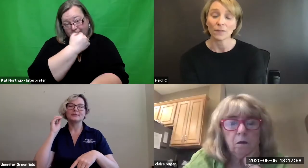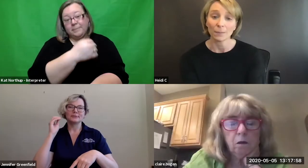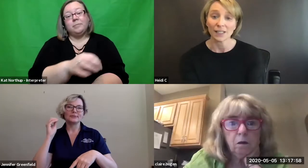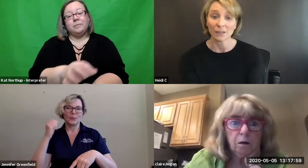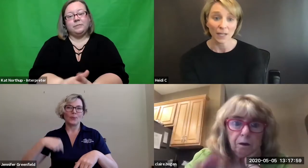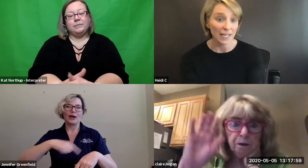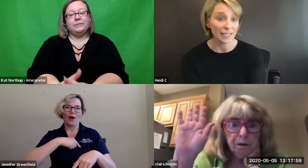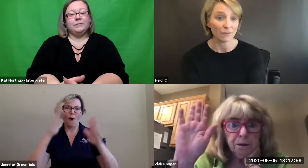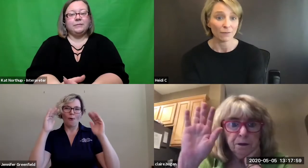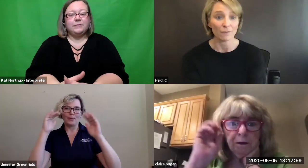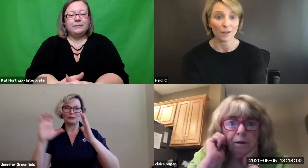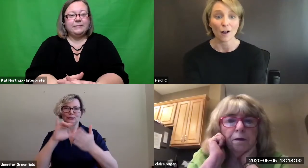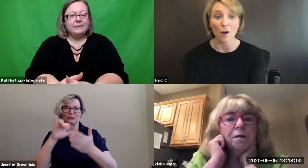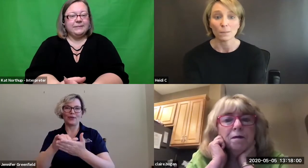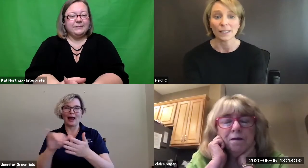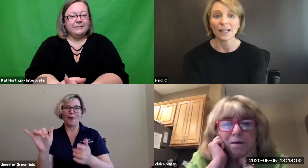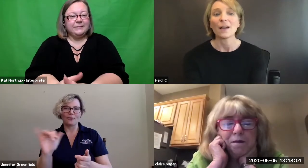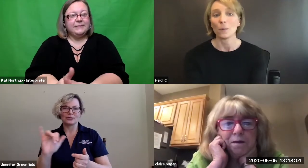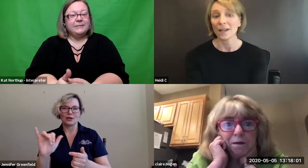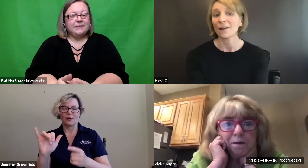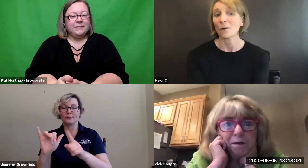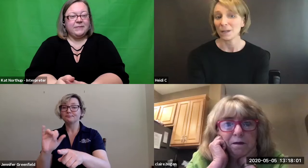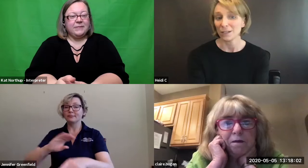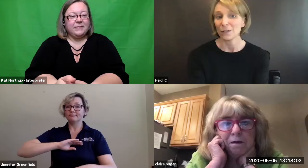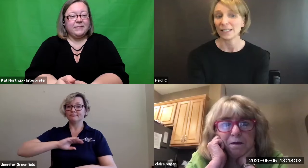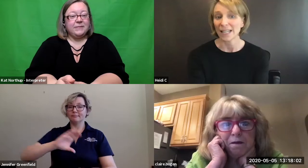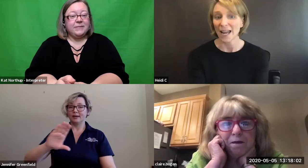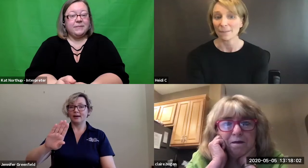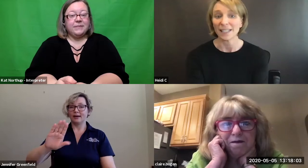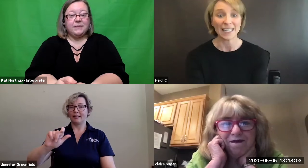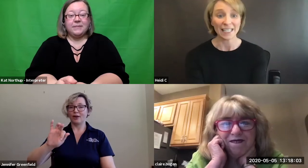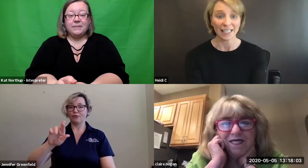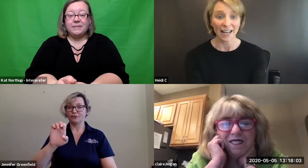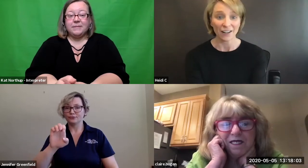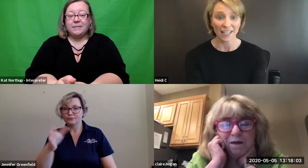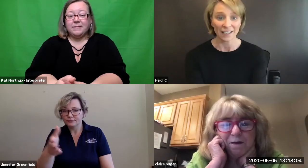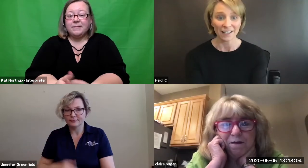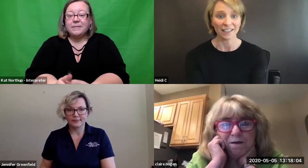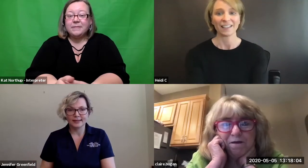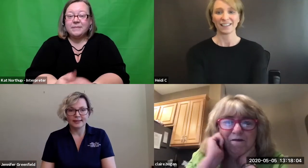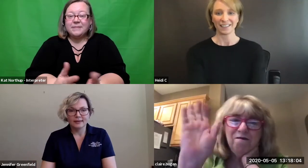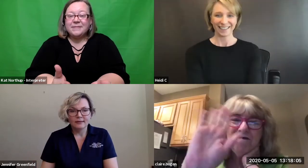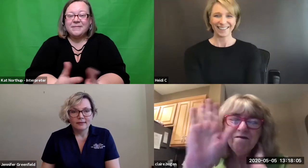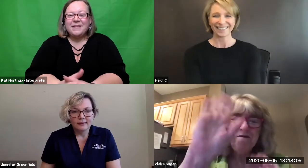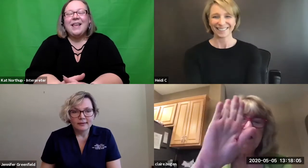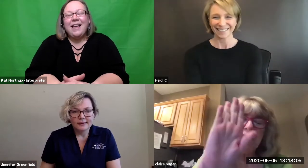for families to place in front of their homes. We are hoping to do the same. I see Claire here.